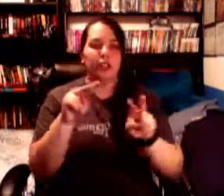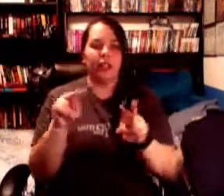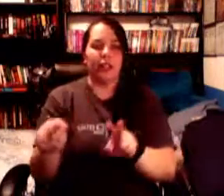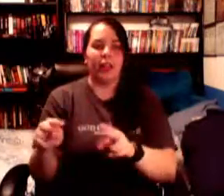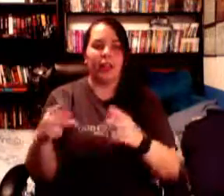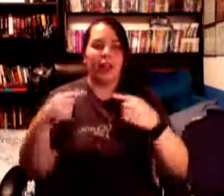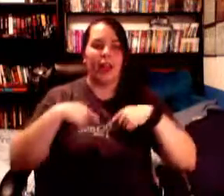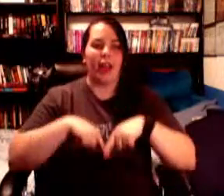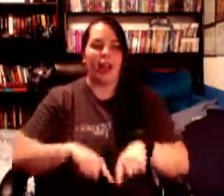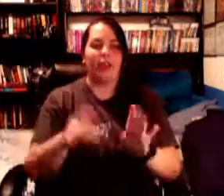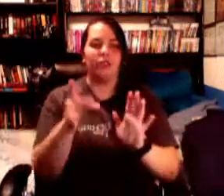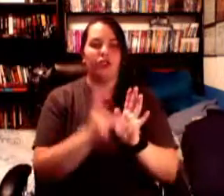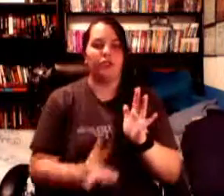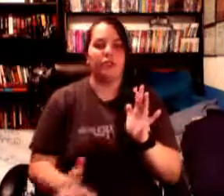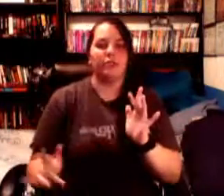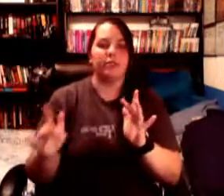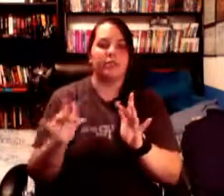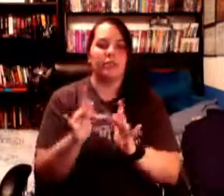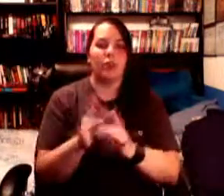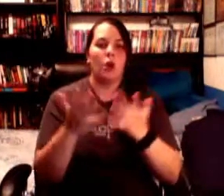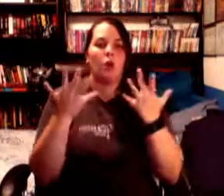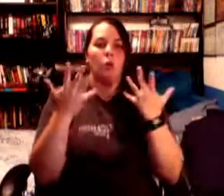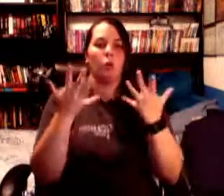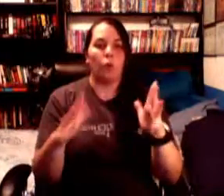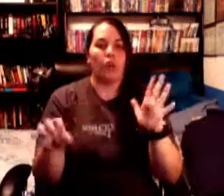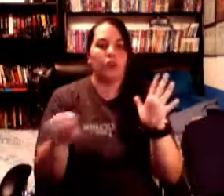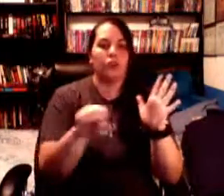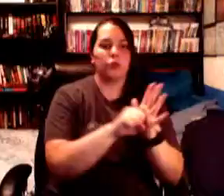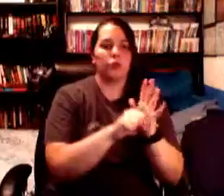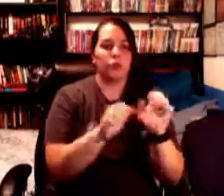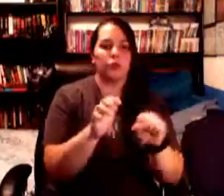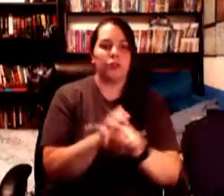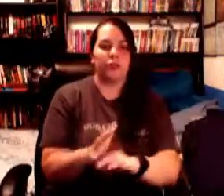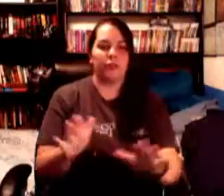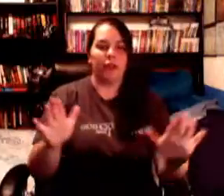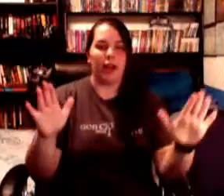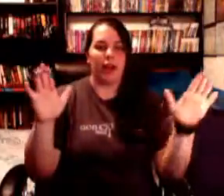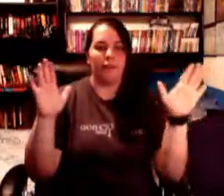watching as Jesus was crucified.